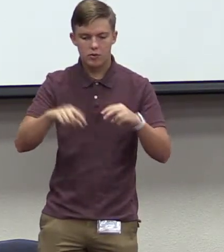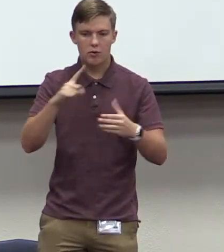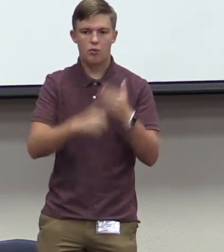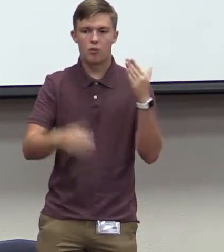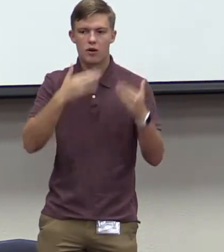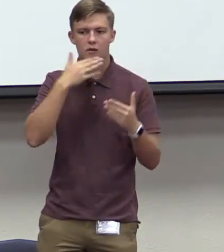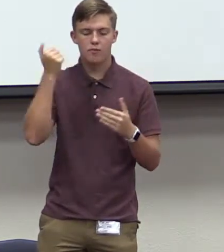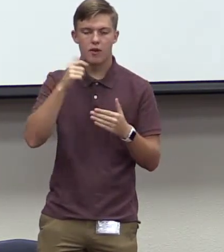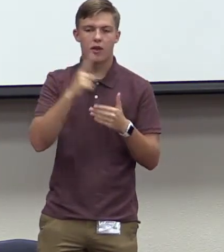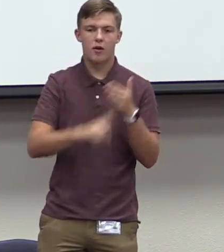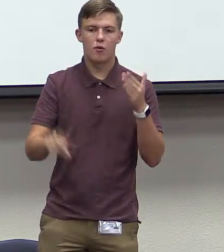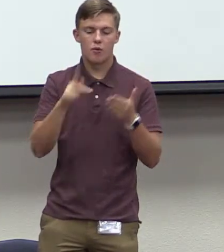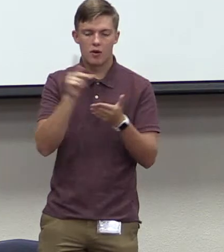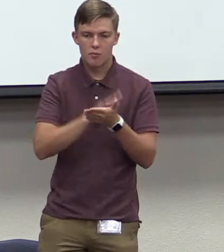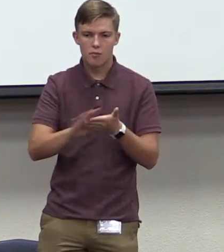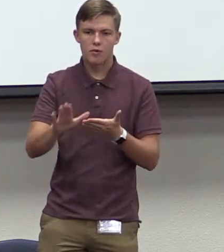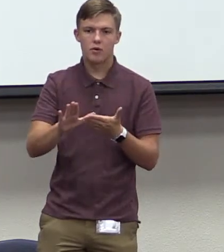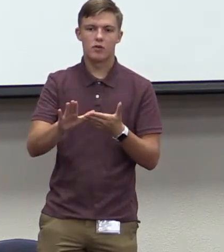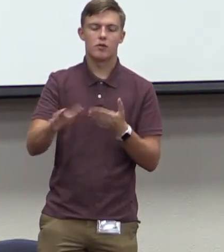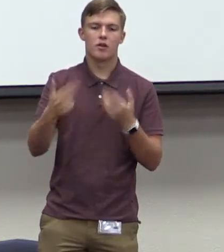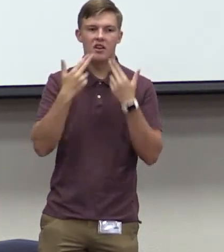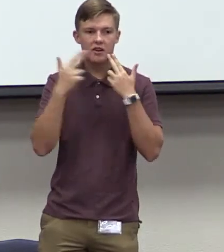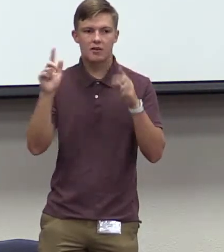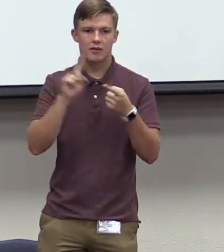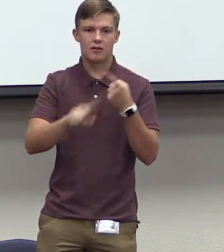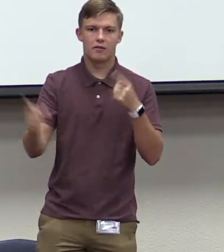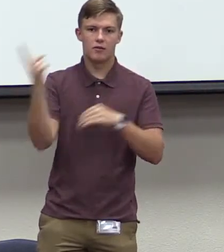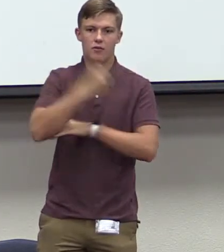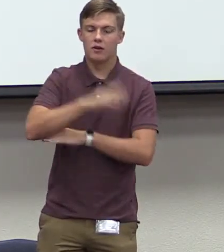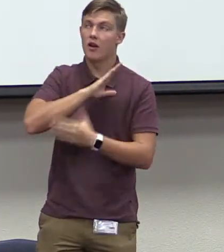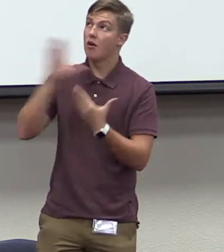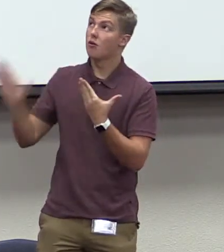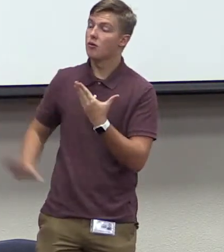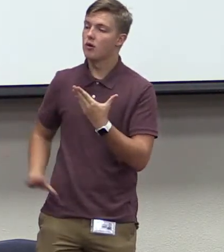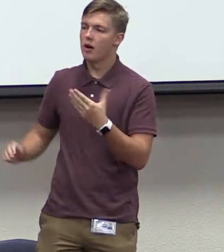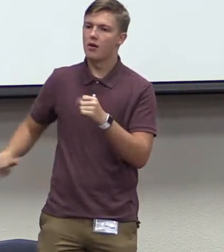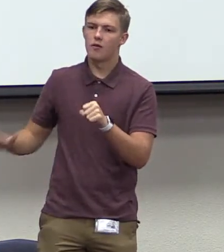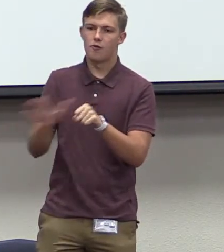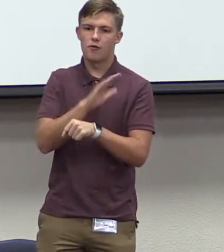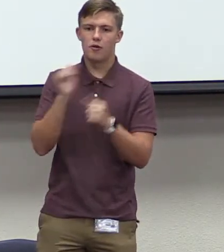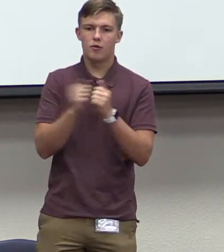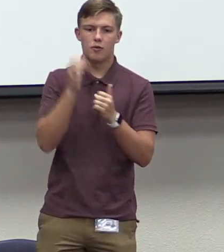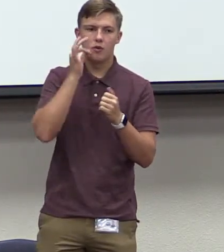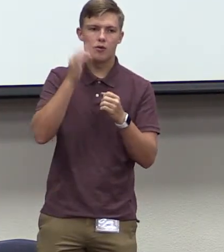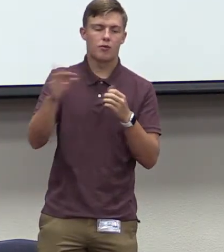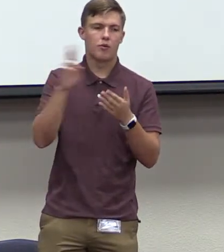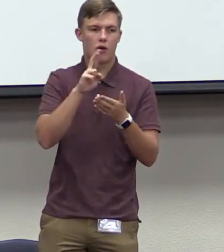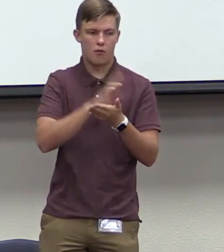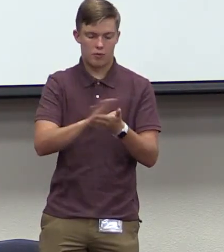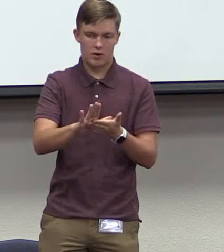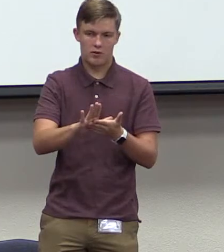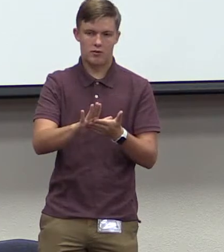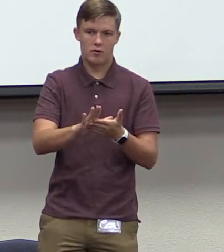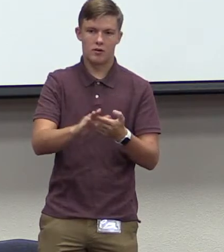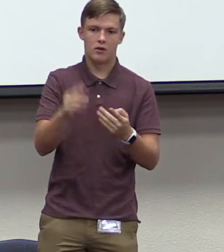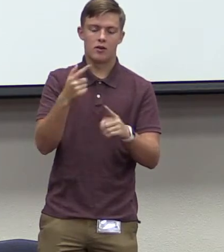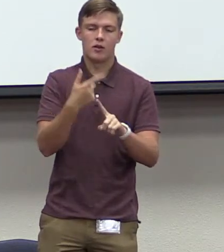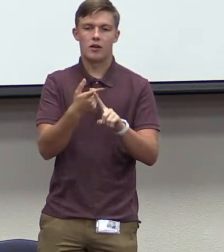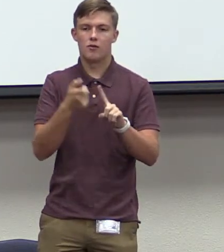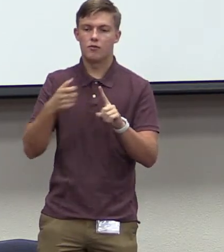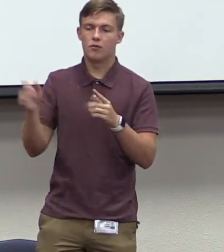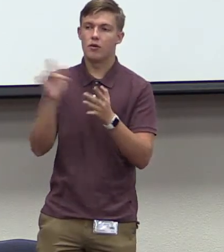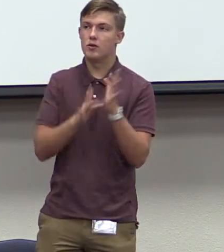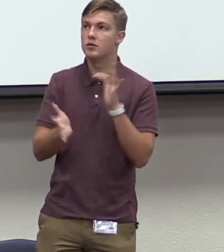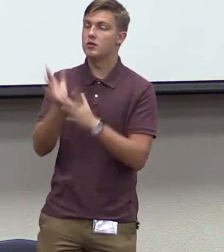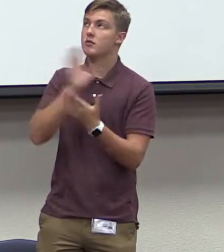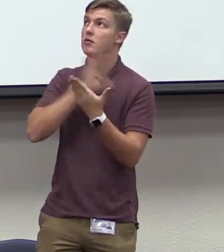may be pure and blameless until the day of Christ, filled with the fruit of righteousness that comes through Jesus